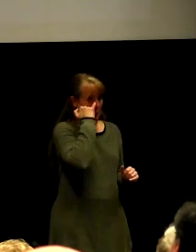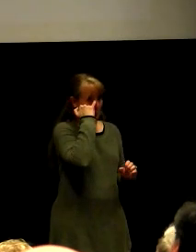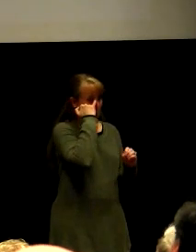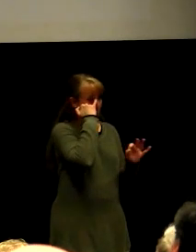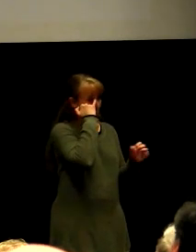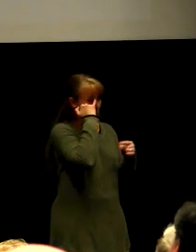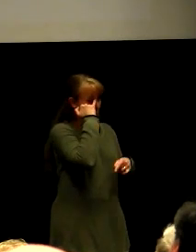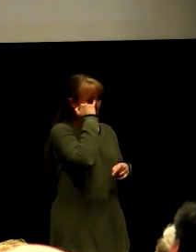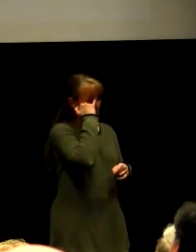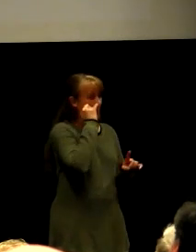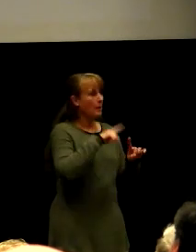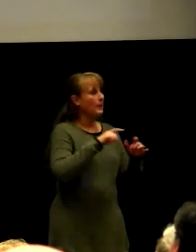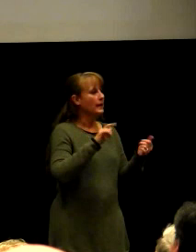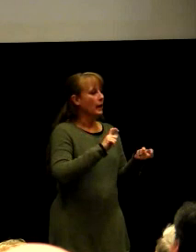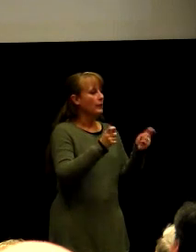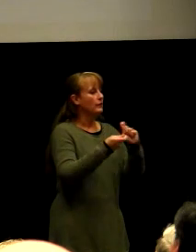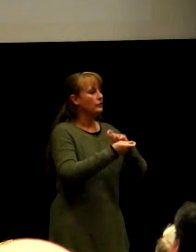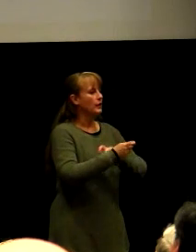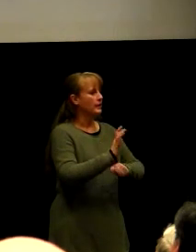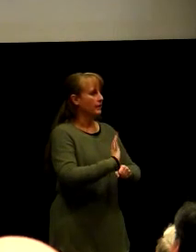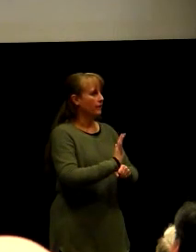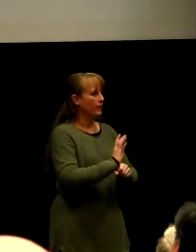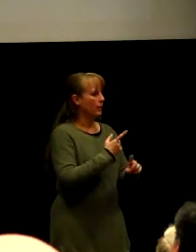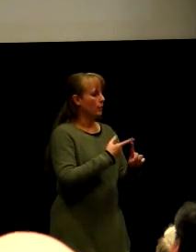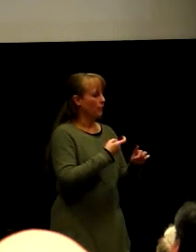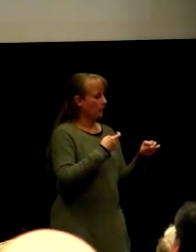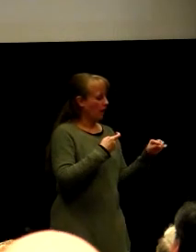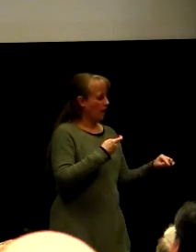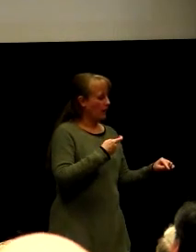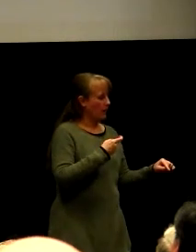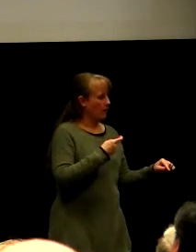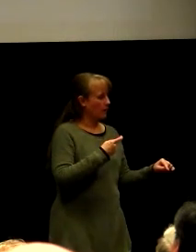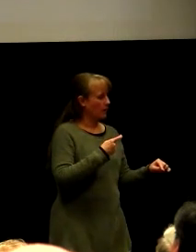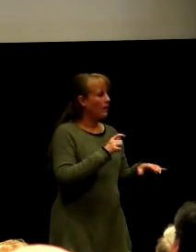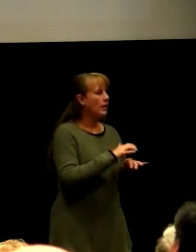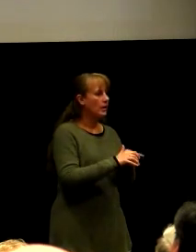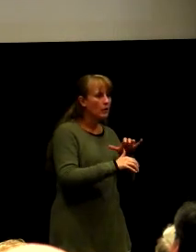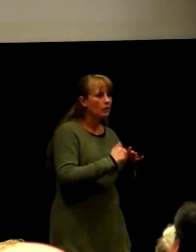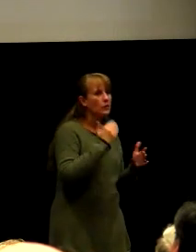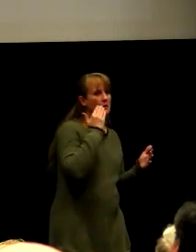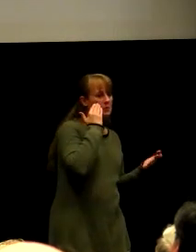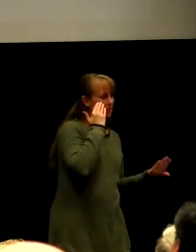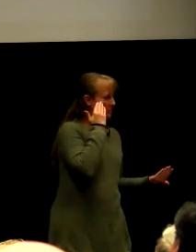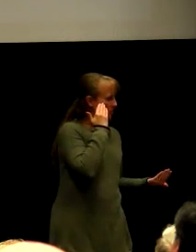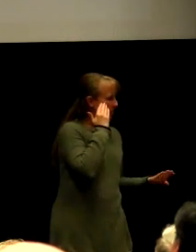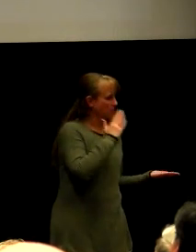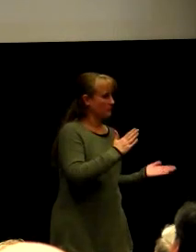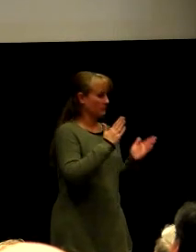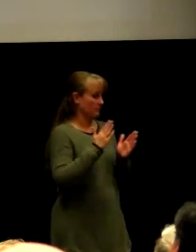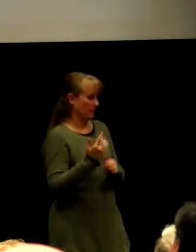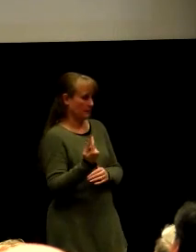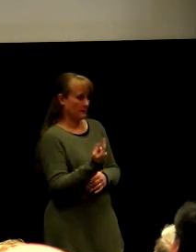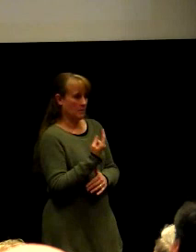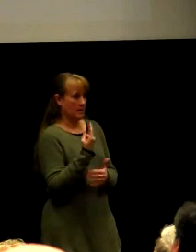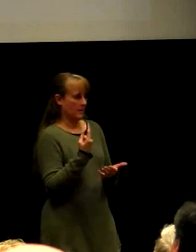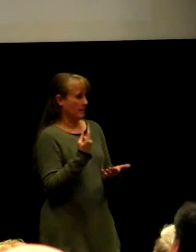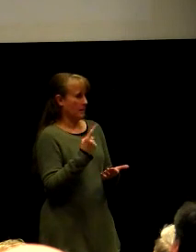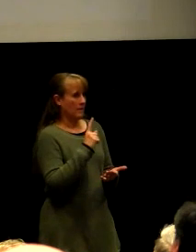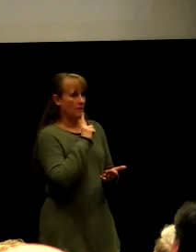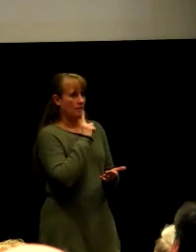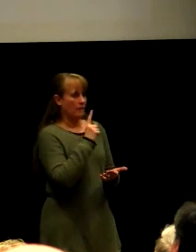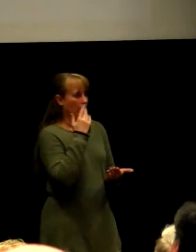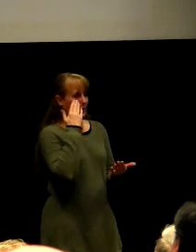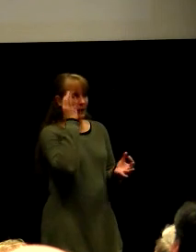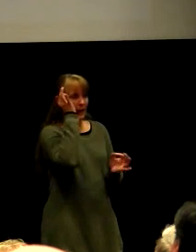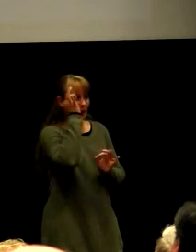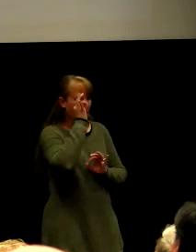But we've transitioned now in the film from the comfort of known knowledge to something very